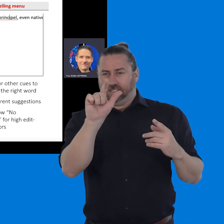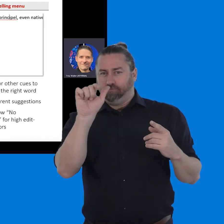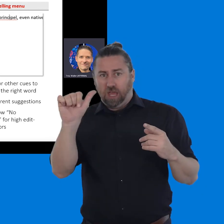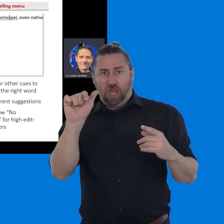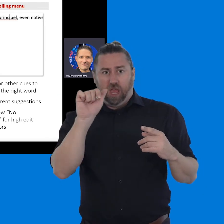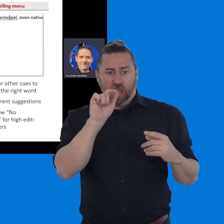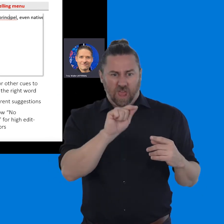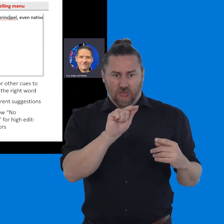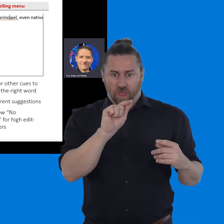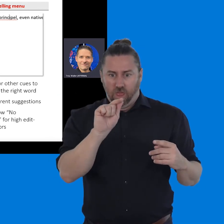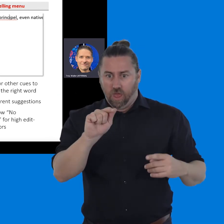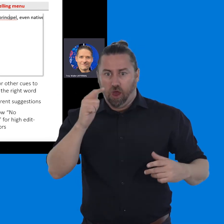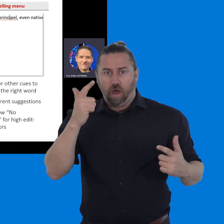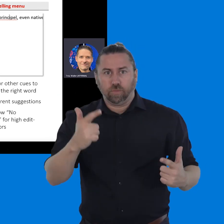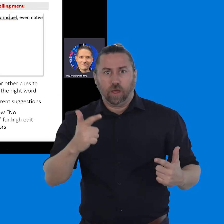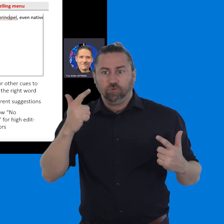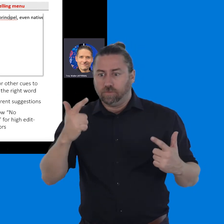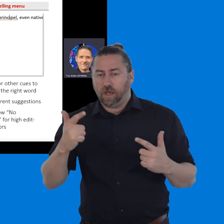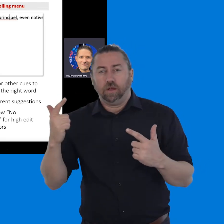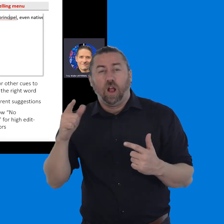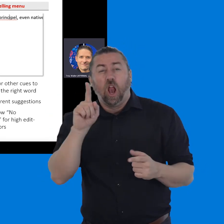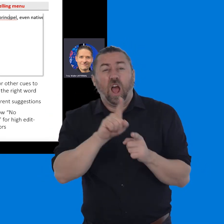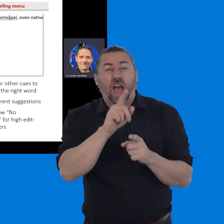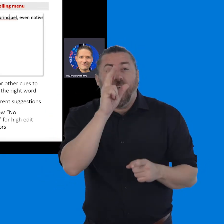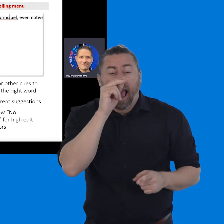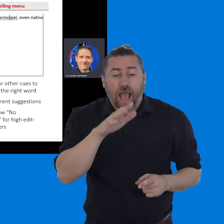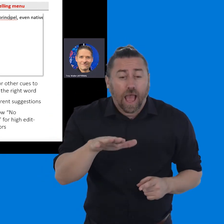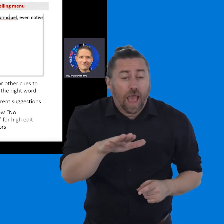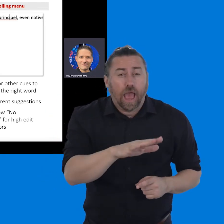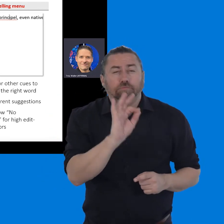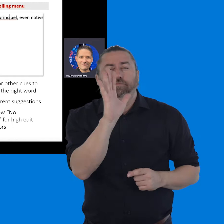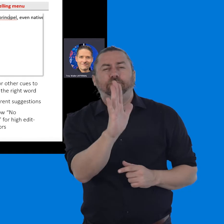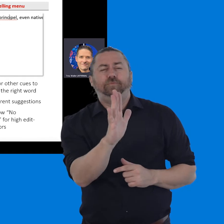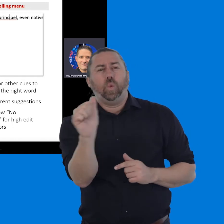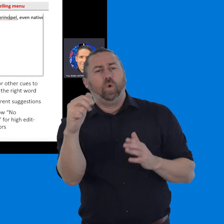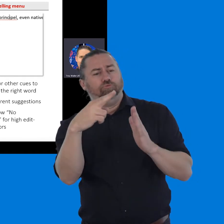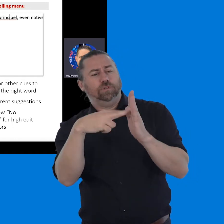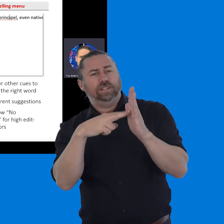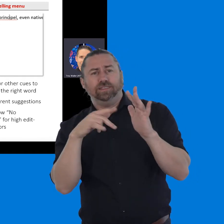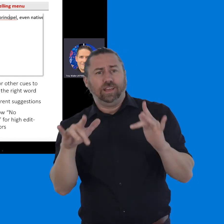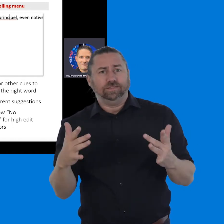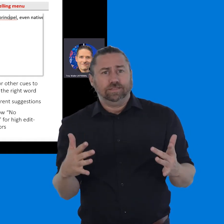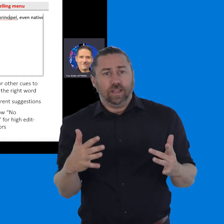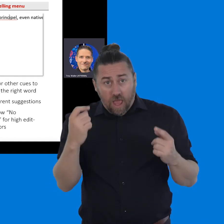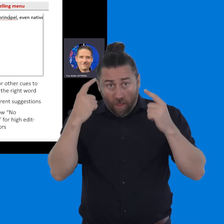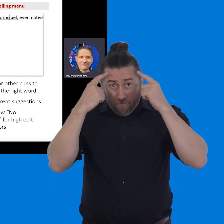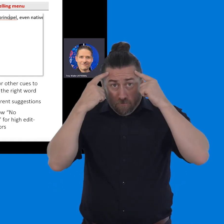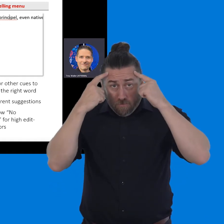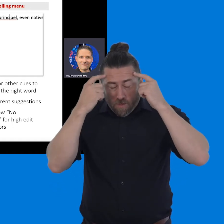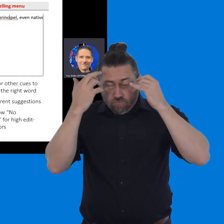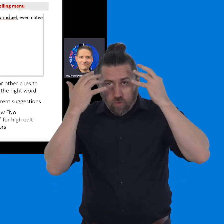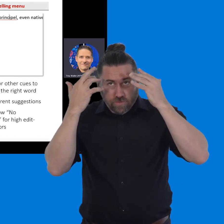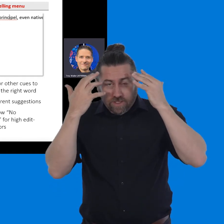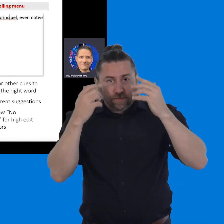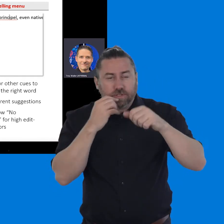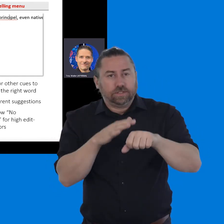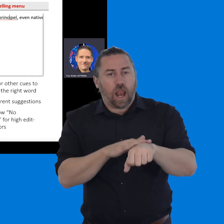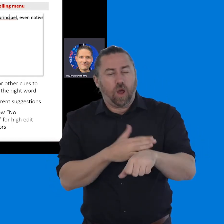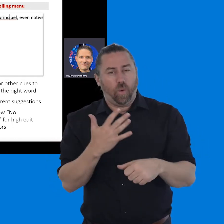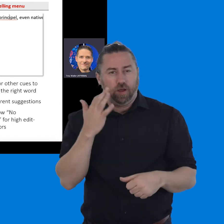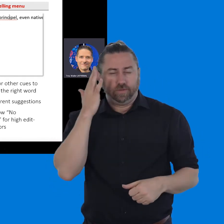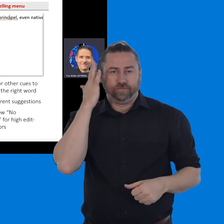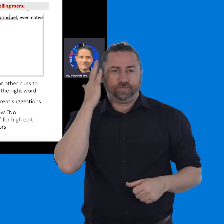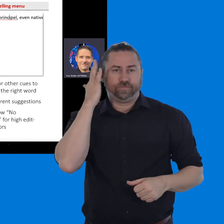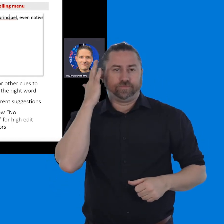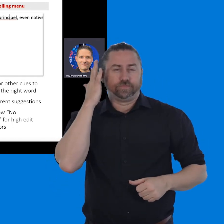especially pertinent to young writers who have more difficulty with reading speed and accuracy and slower processing time. Now,